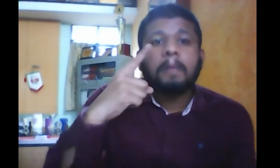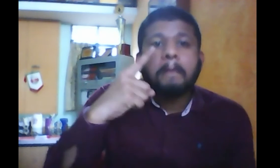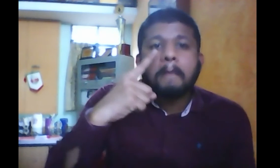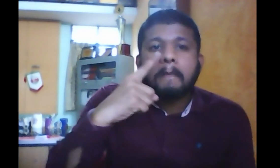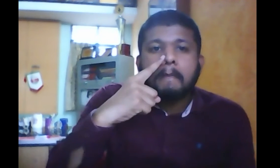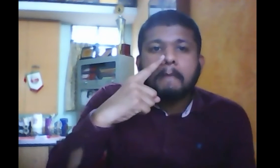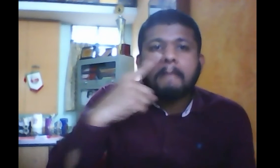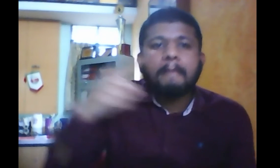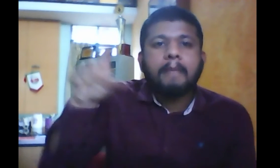Good Manushi.